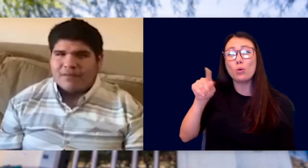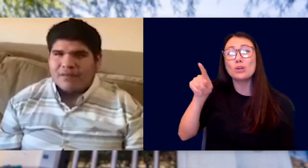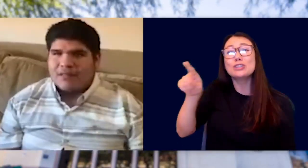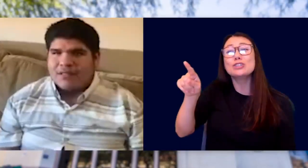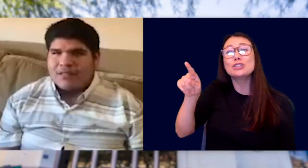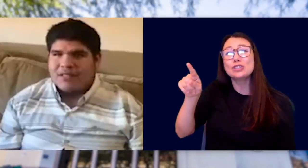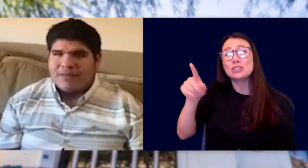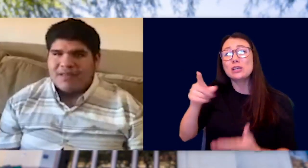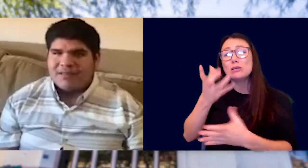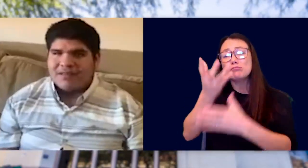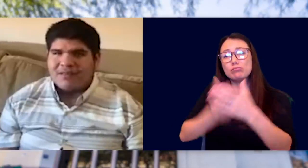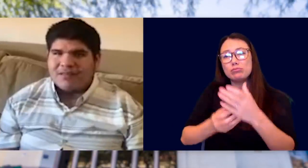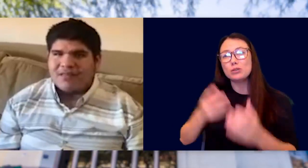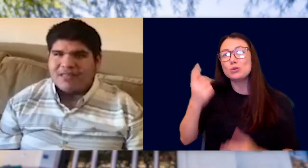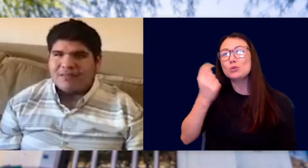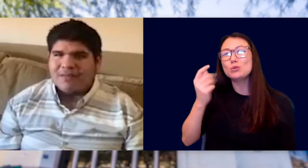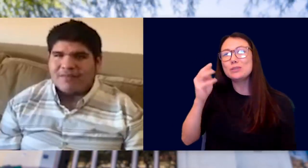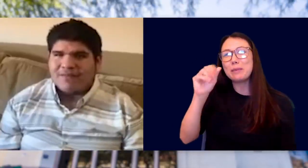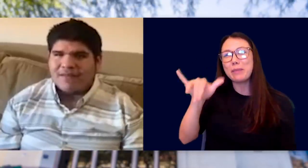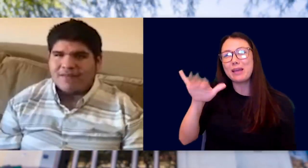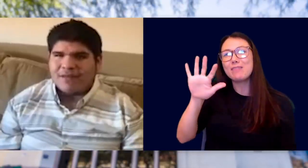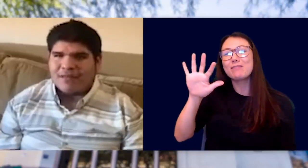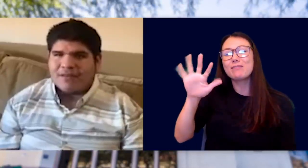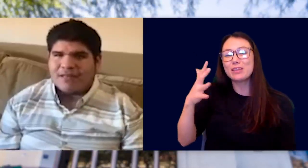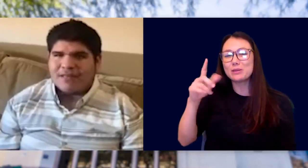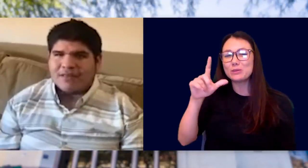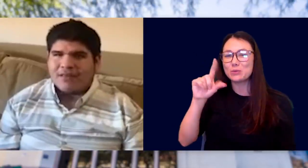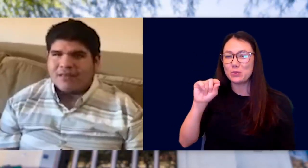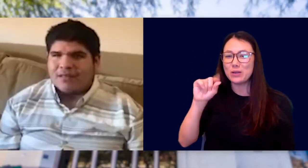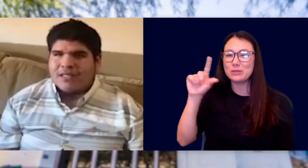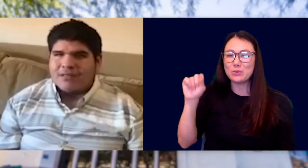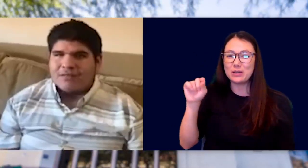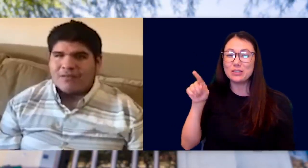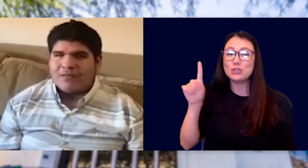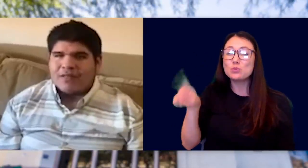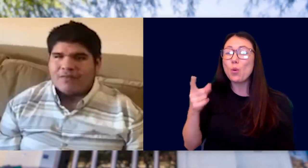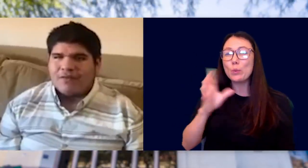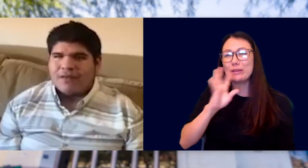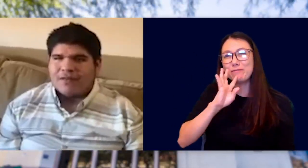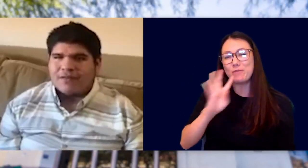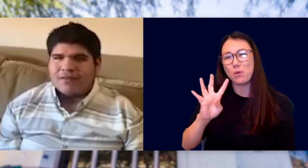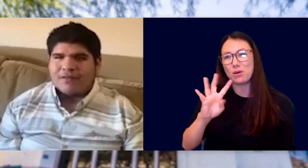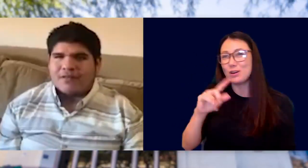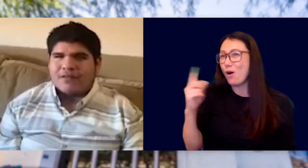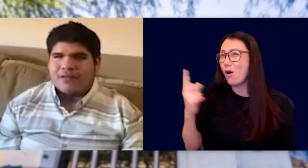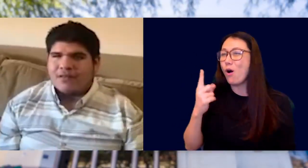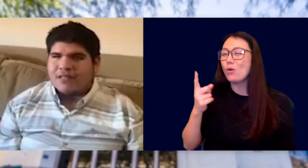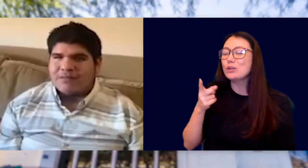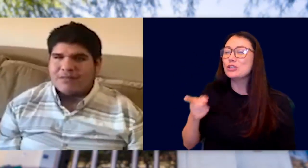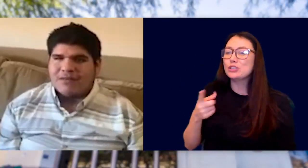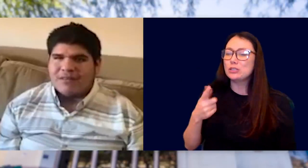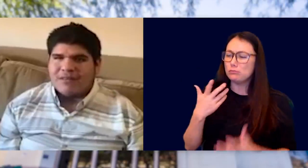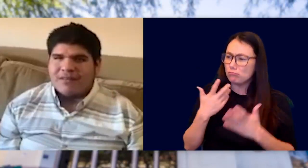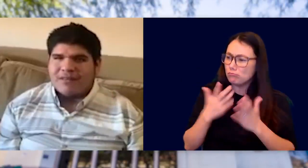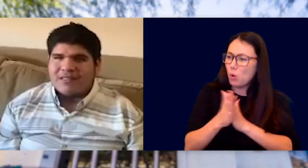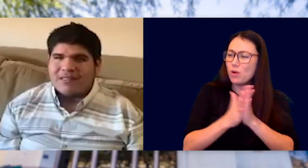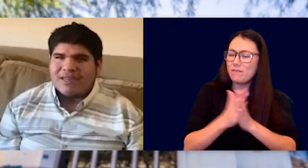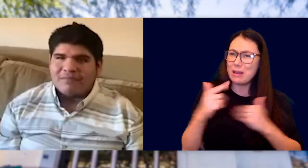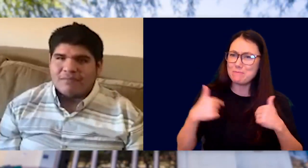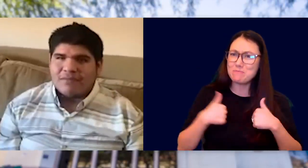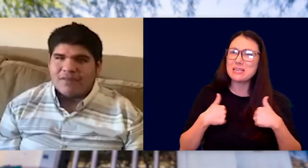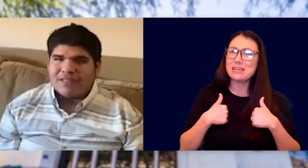Coco. She passed on Tuesday, May 5th, 2020. She was only 4 years old. She was always a